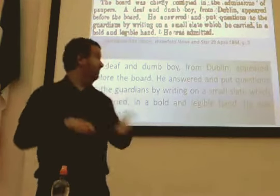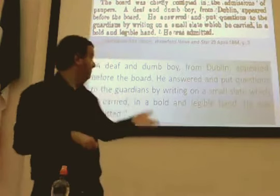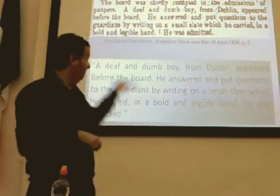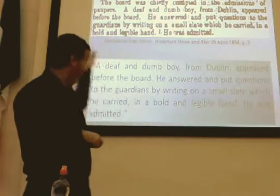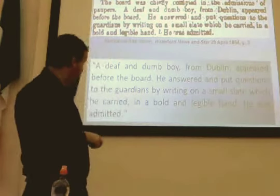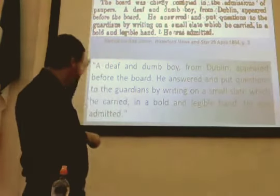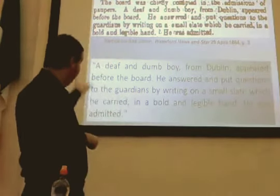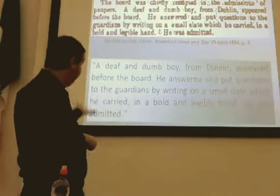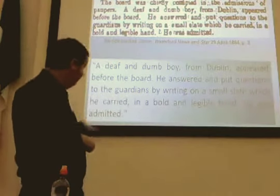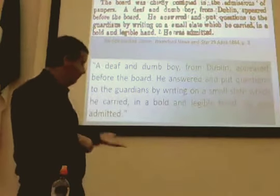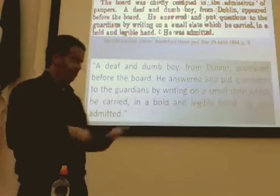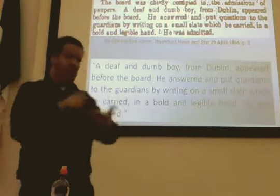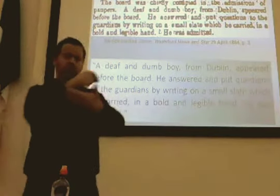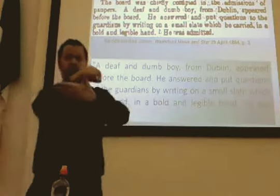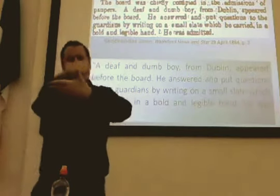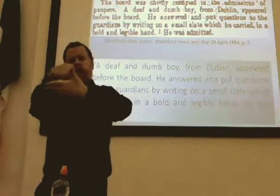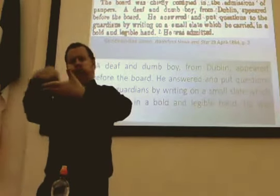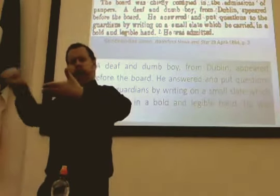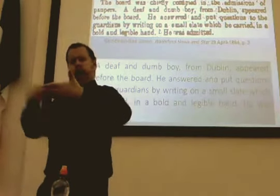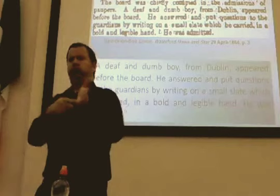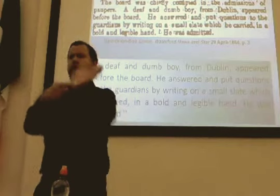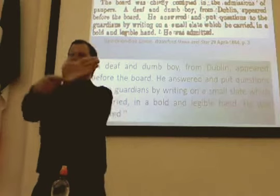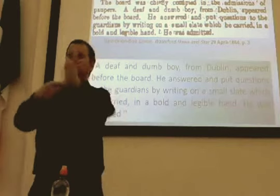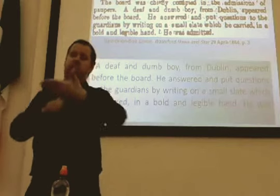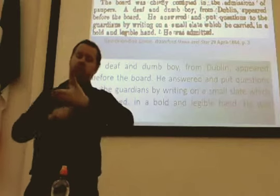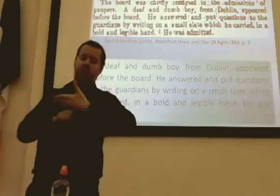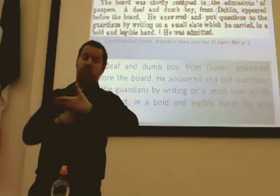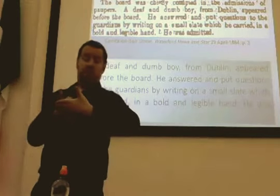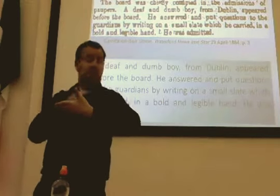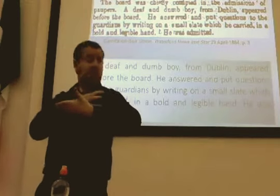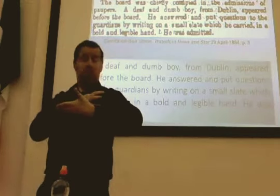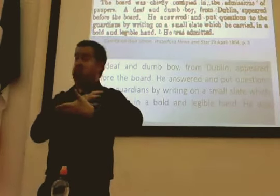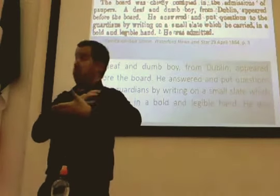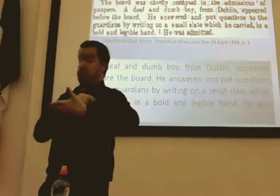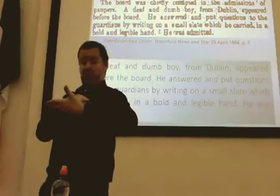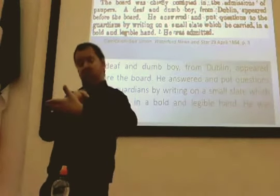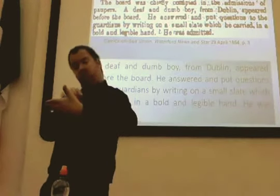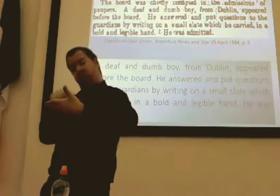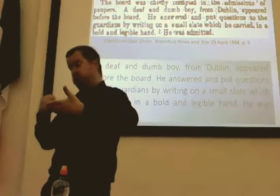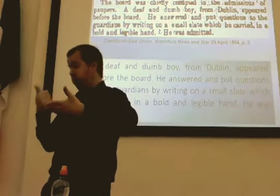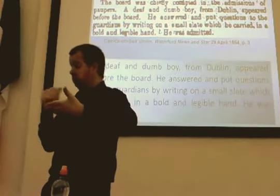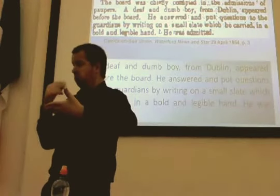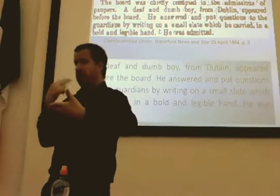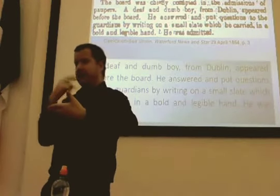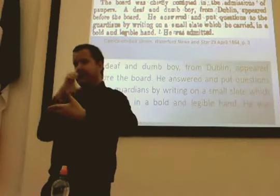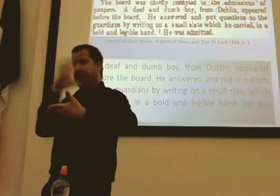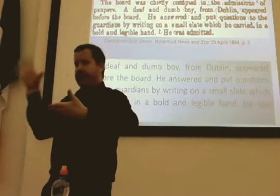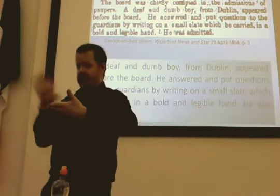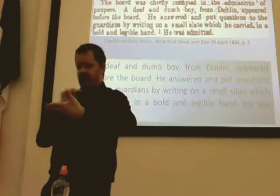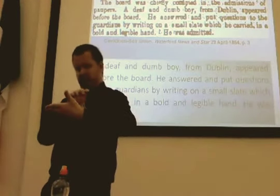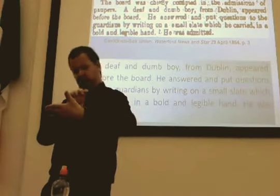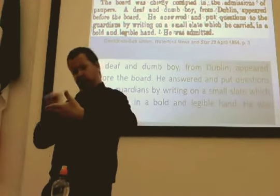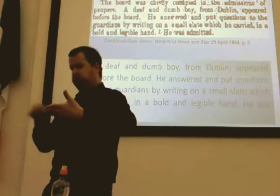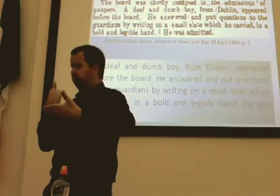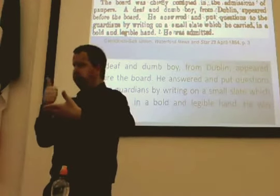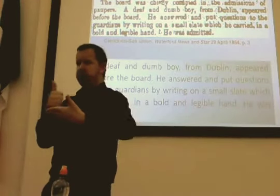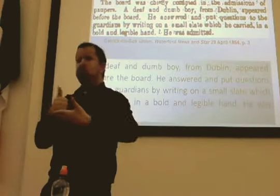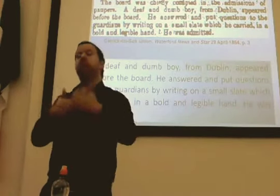written communication for his interview, and they would write back and forth, and they were impressed with his answers. He had